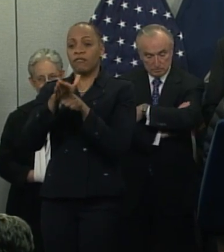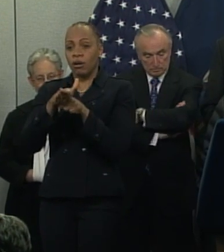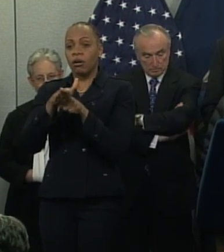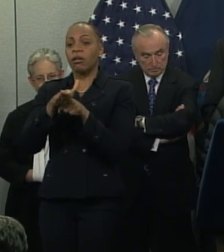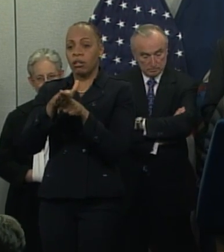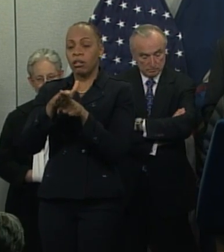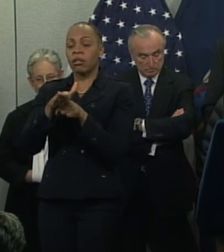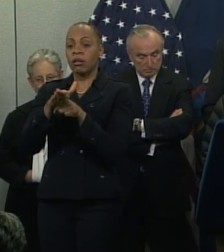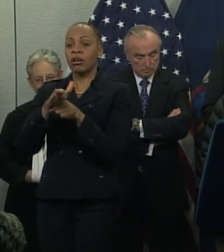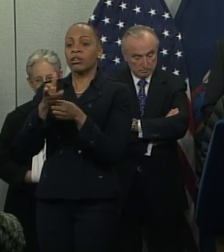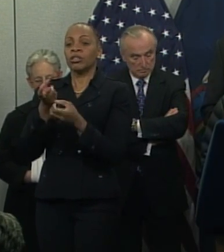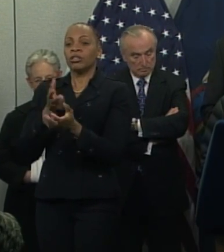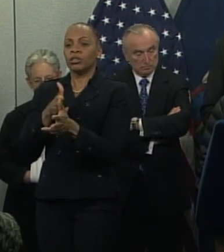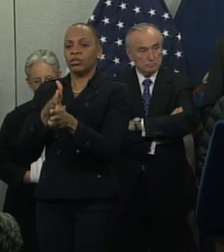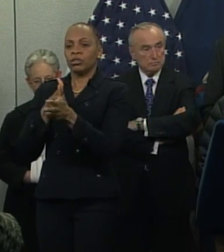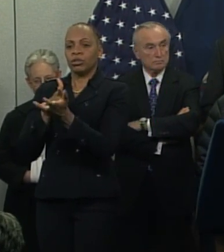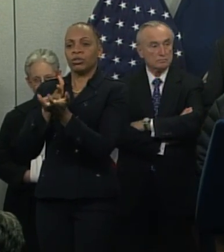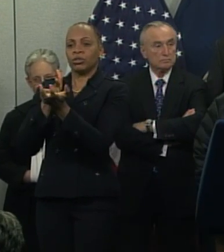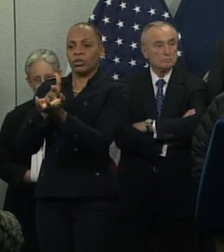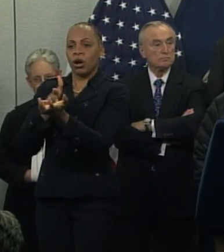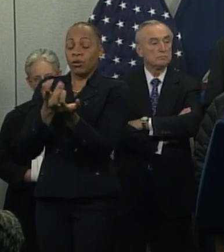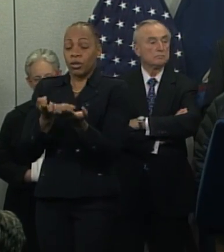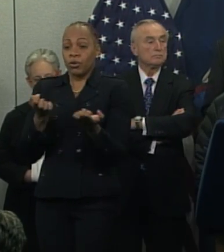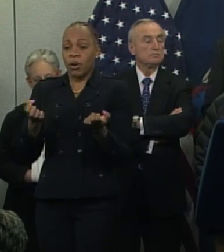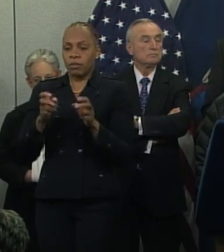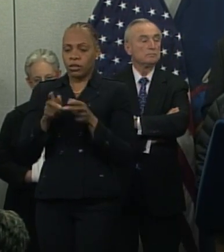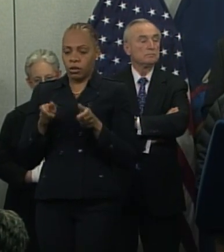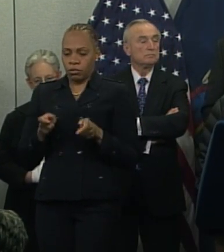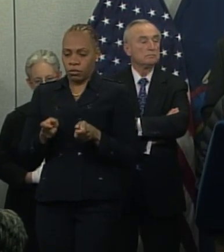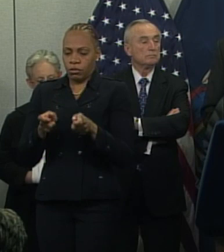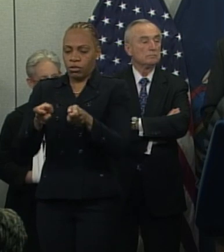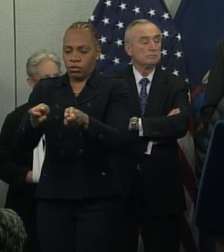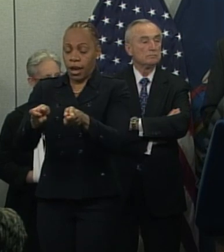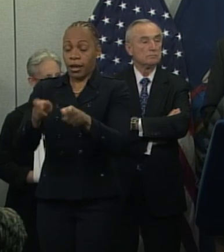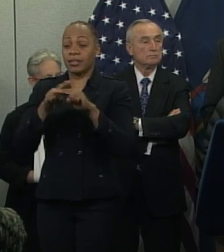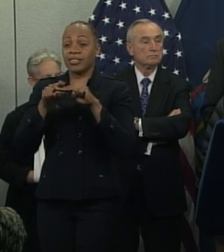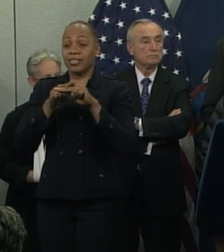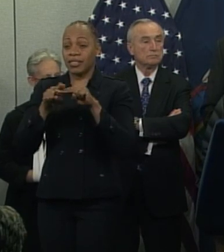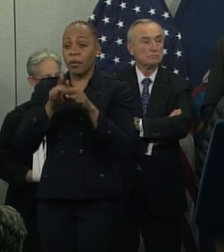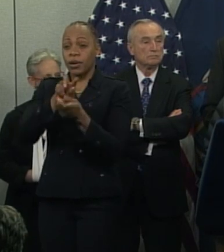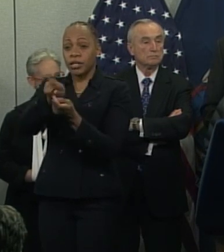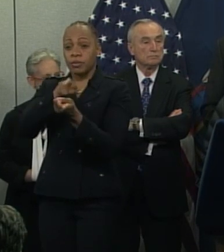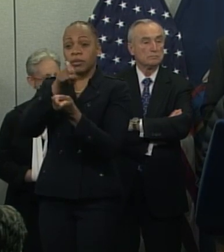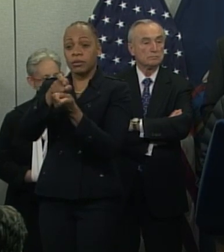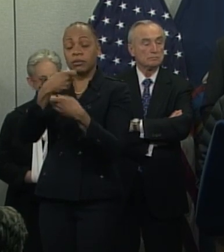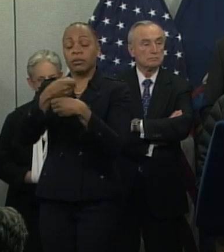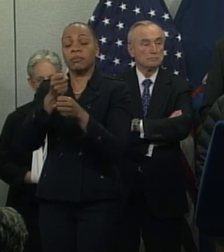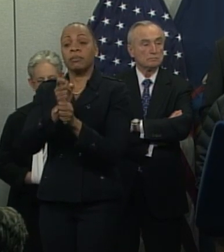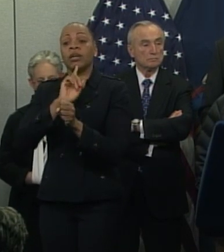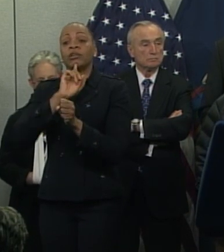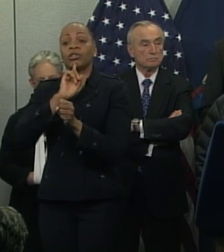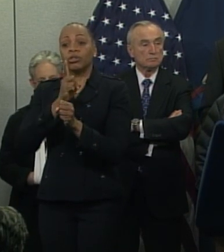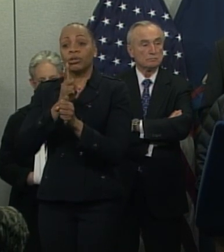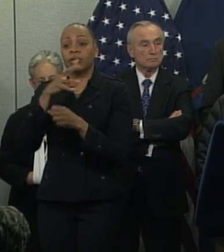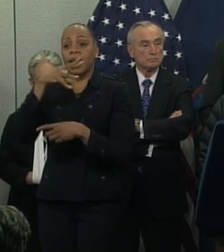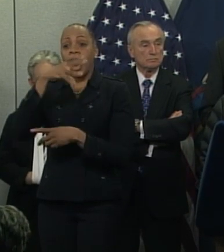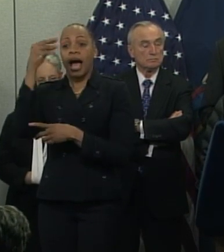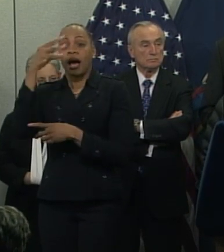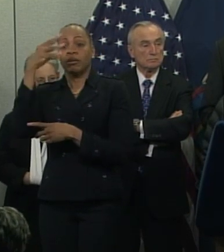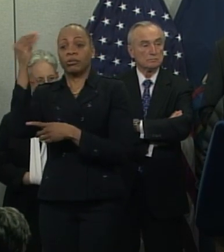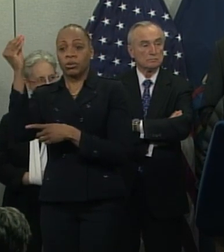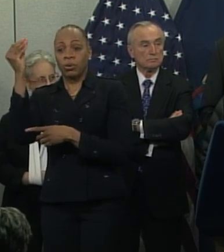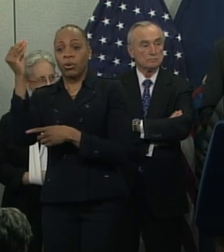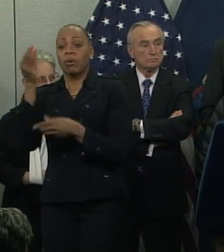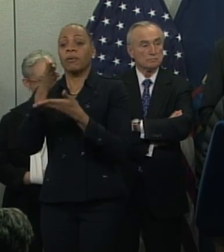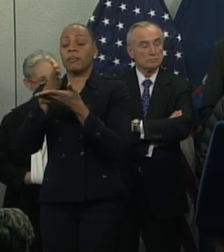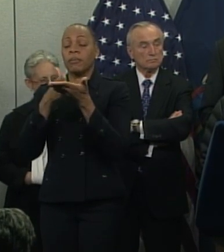fighting equipment out there on the tracks, subway specific, that will ensure that we keep the outdoor portions of